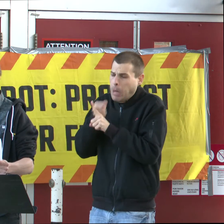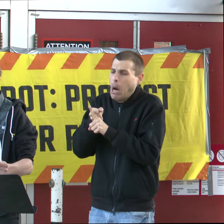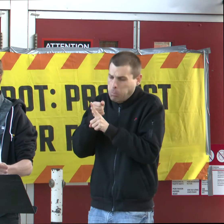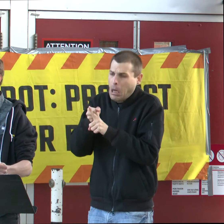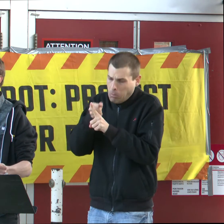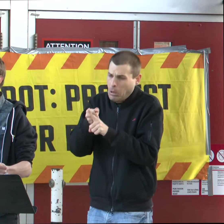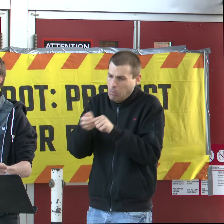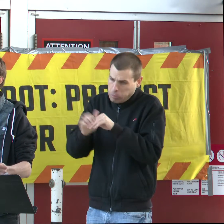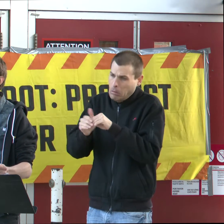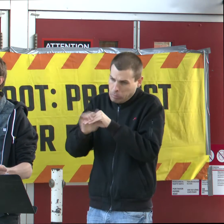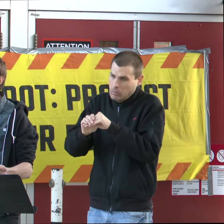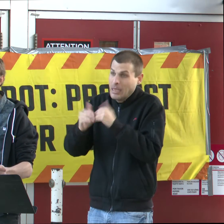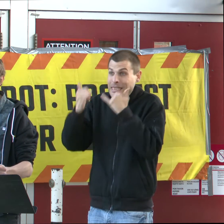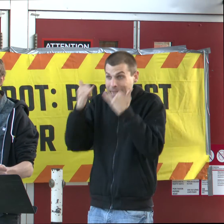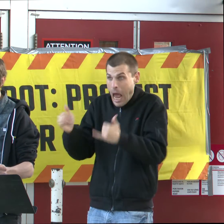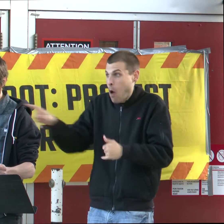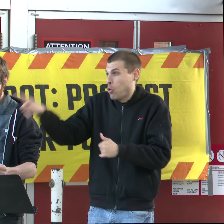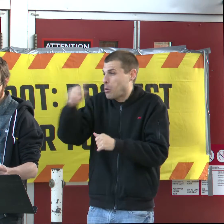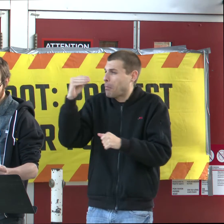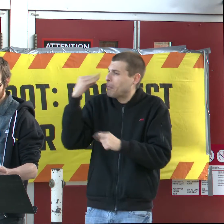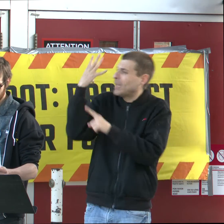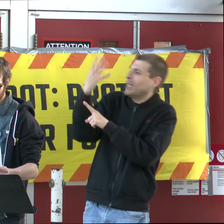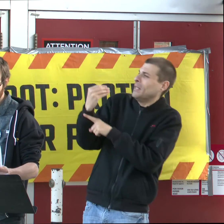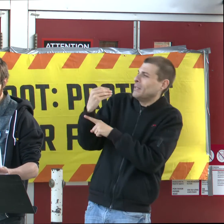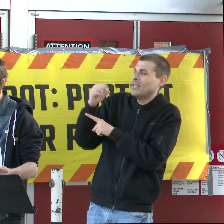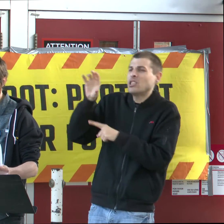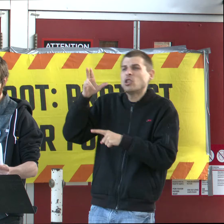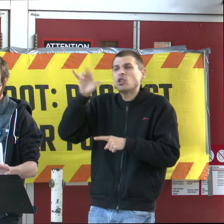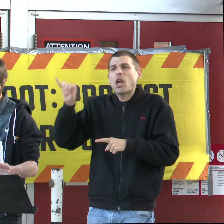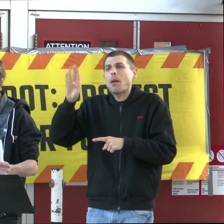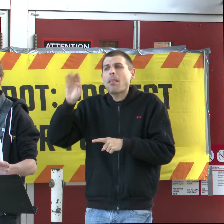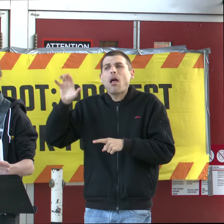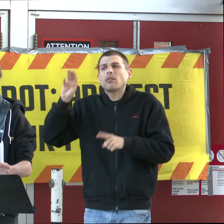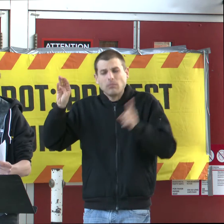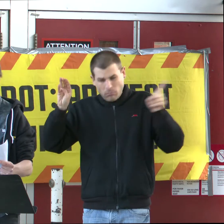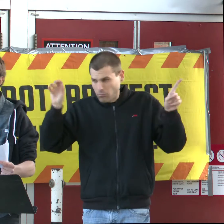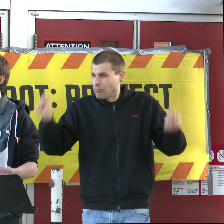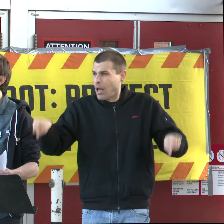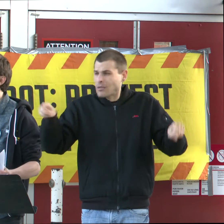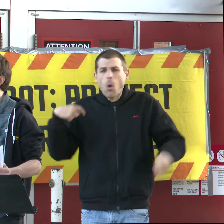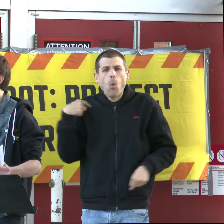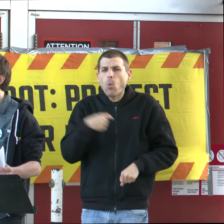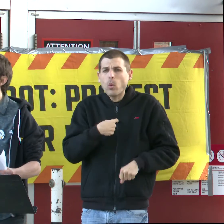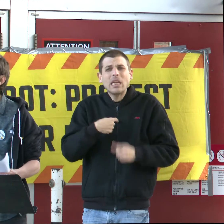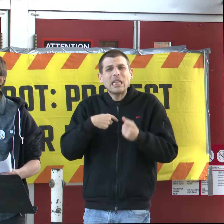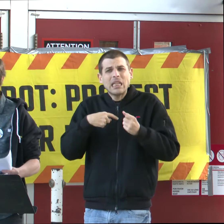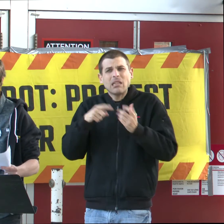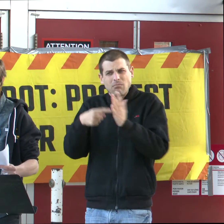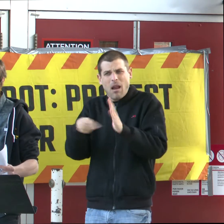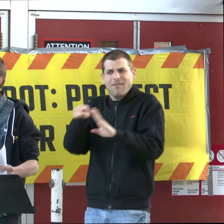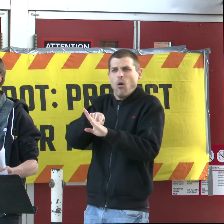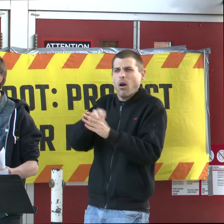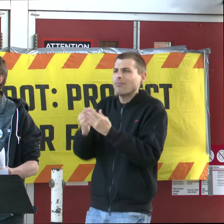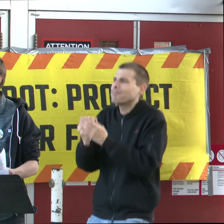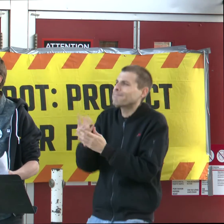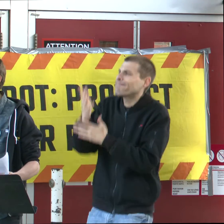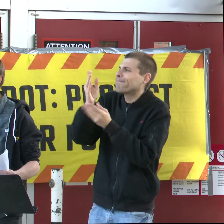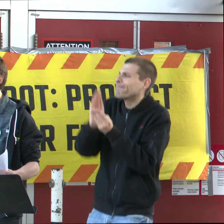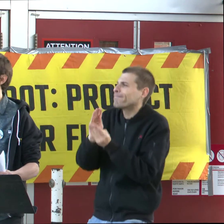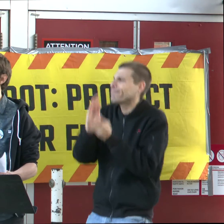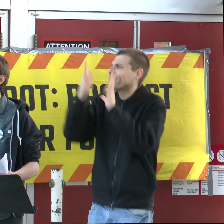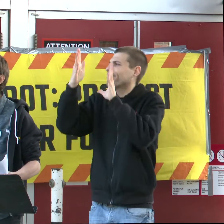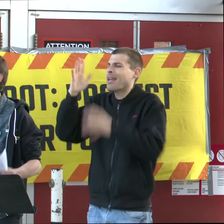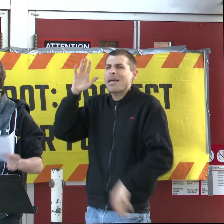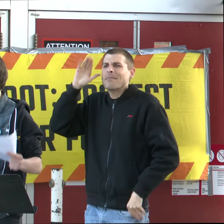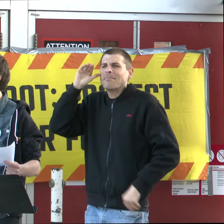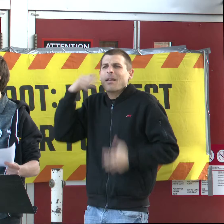been such a sigh of relief to see those beautiful pink blossoms and to see that despite everything, we're still blossoming, we're recovering, we're resilient, we're